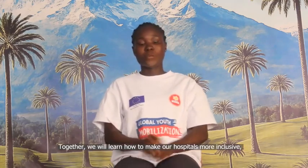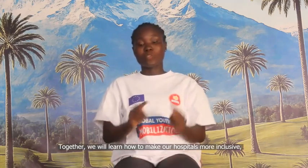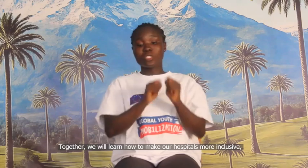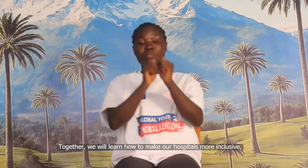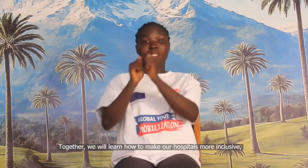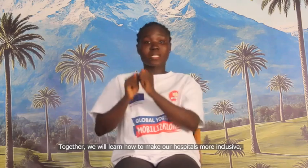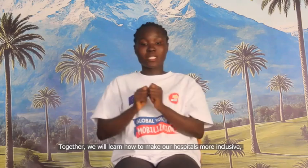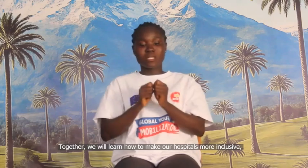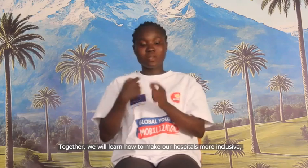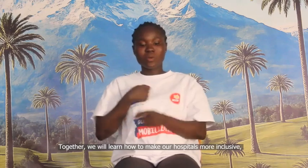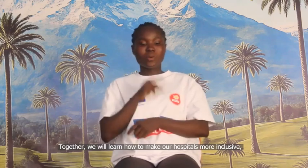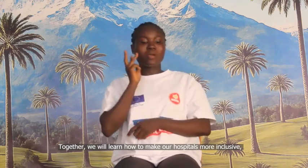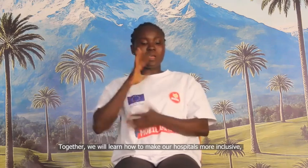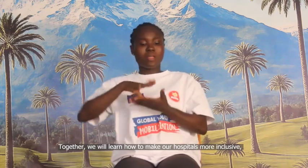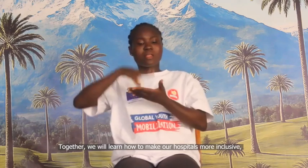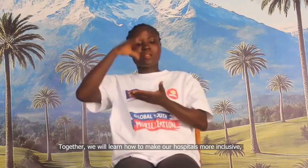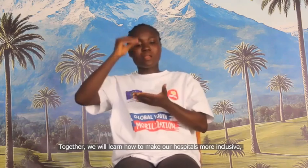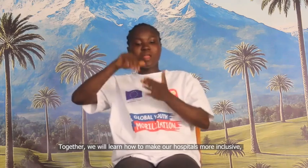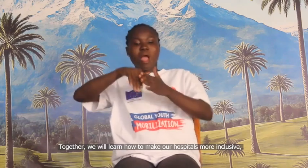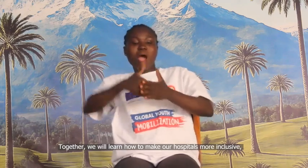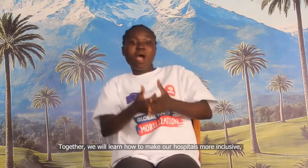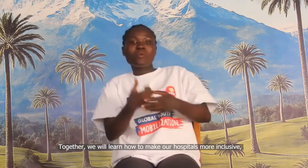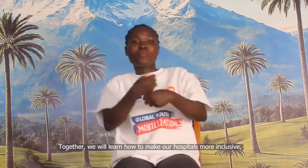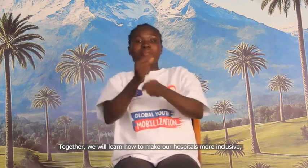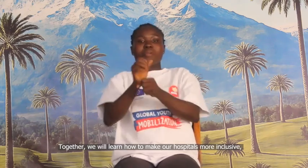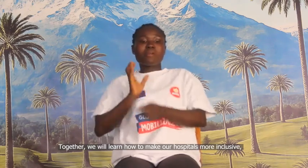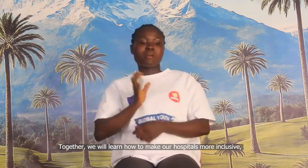Together, we would learn how to make our hospitals more inclusive,